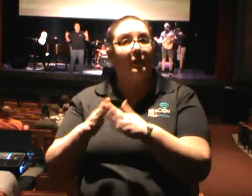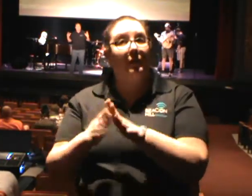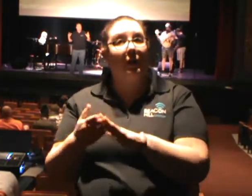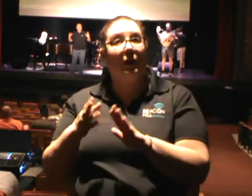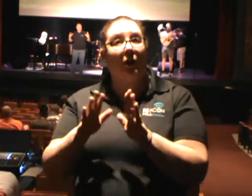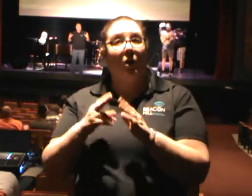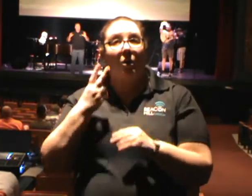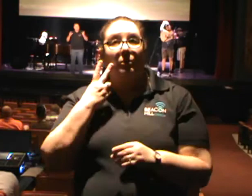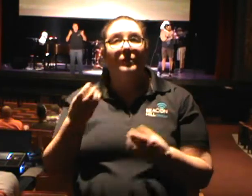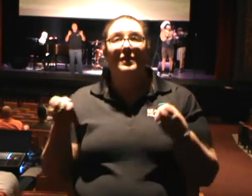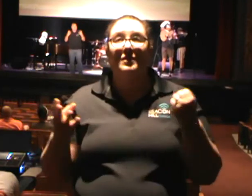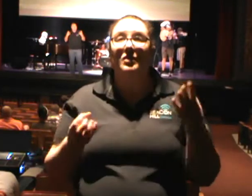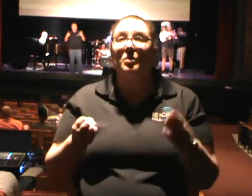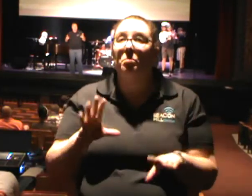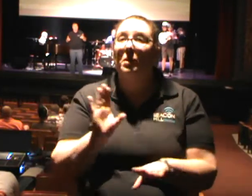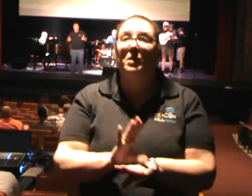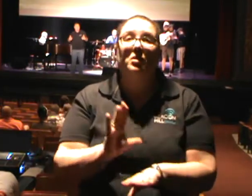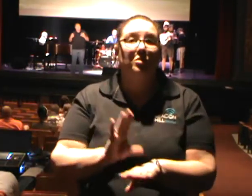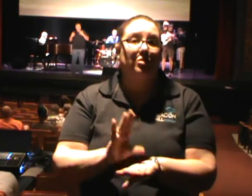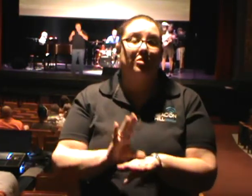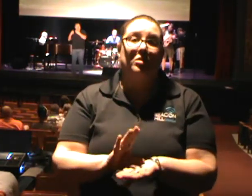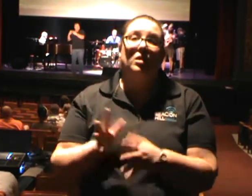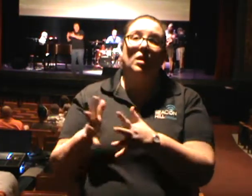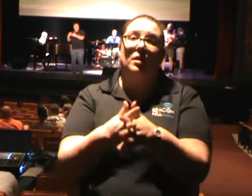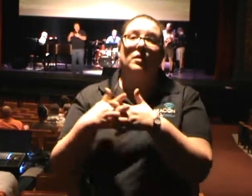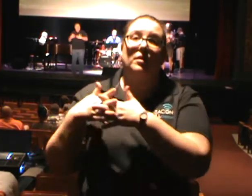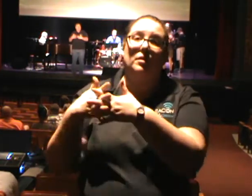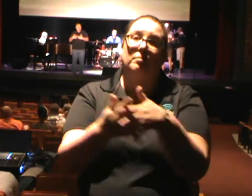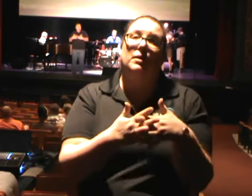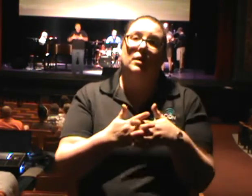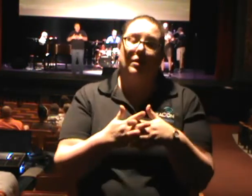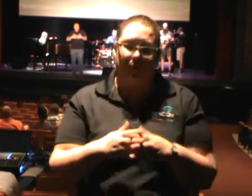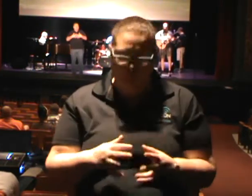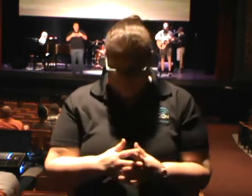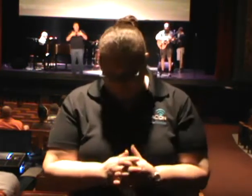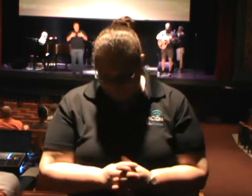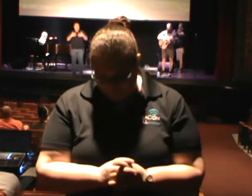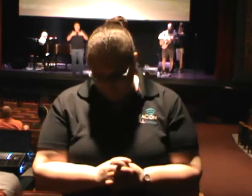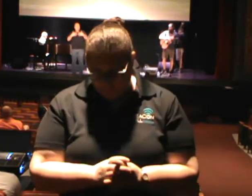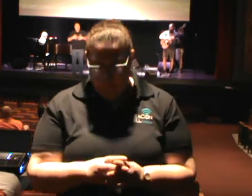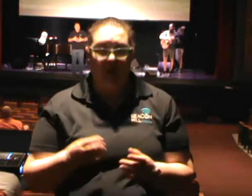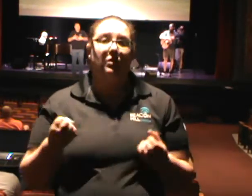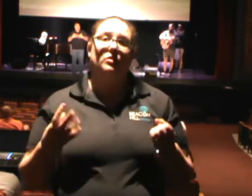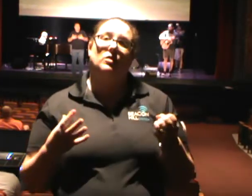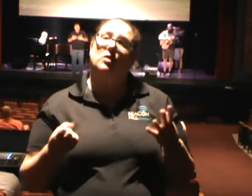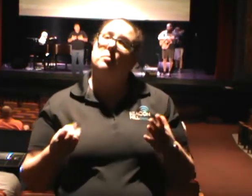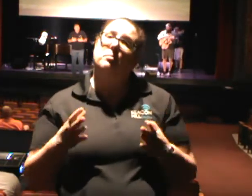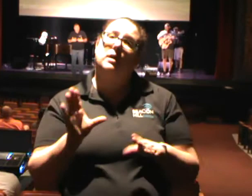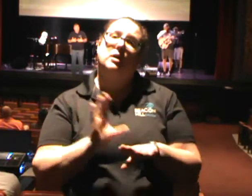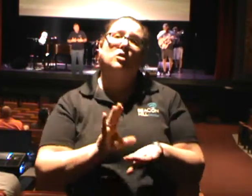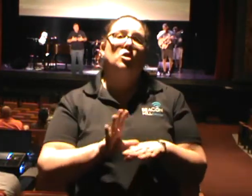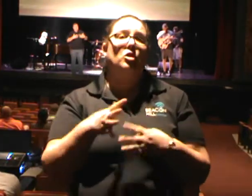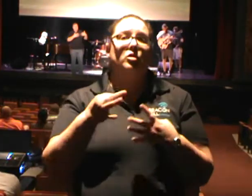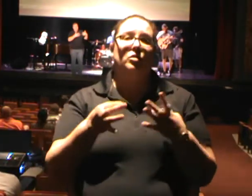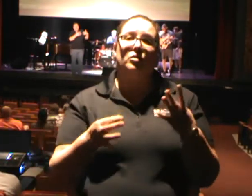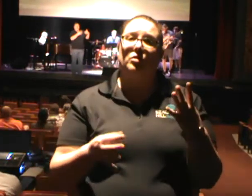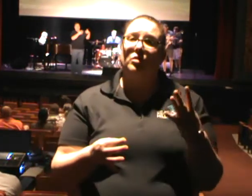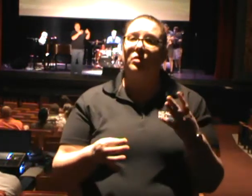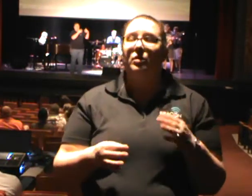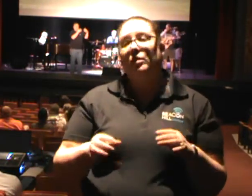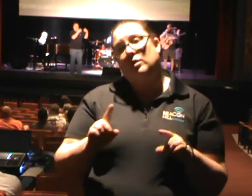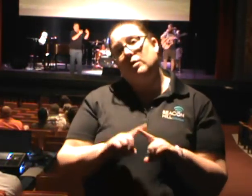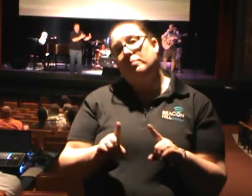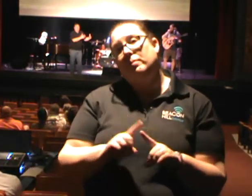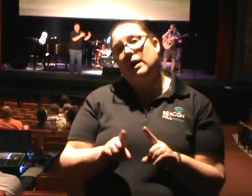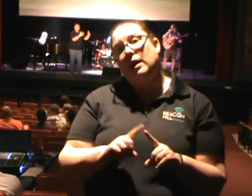many churches in this town. We see so many churches in America. Matter of fact, living in the South, there are so many churches to choose from. Yet,